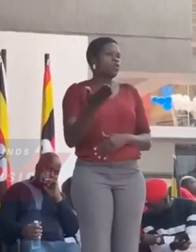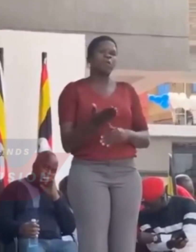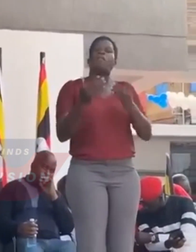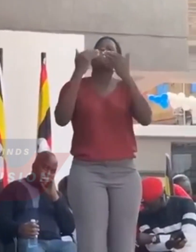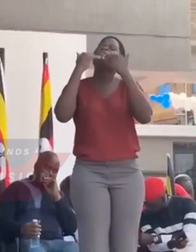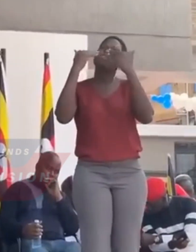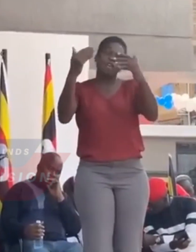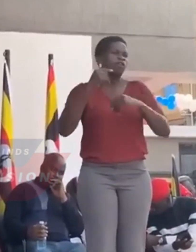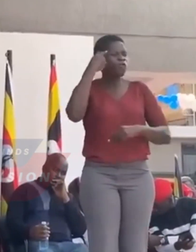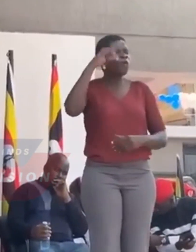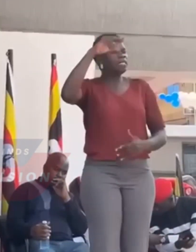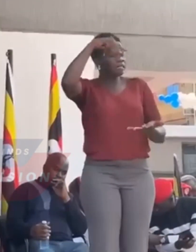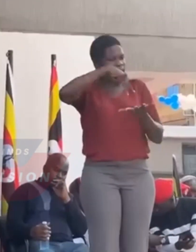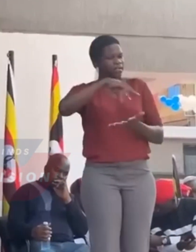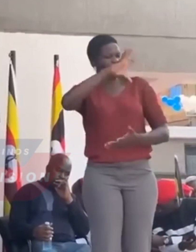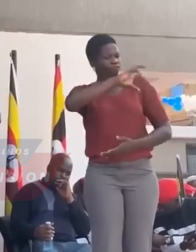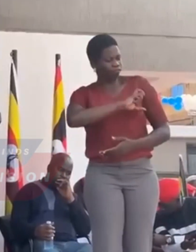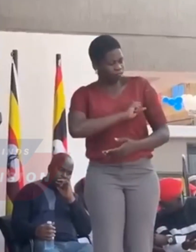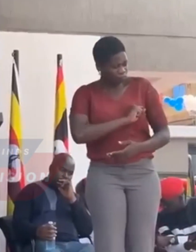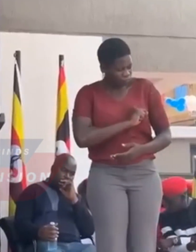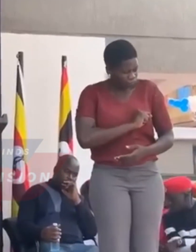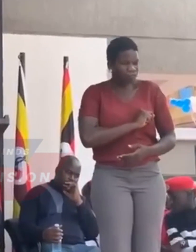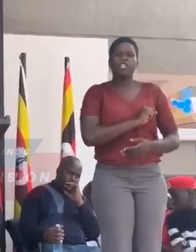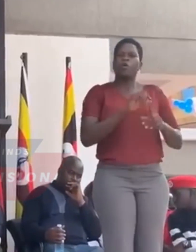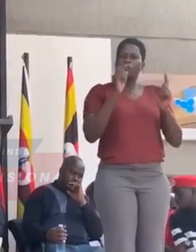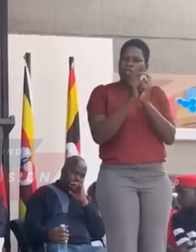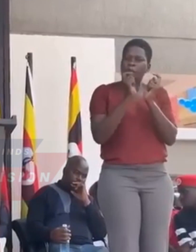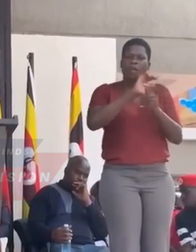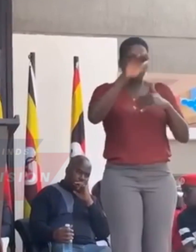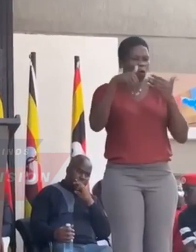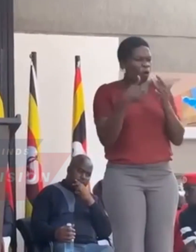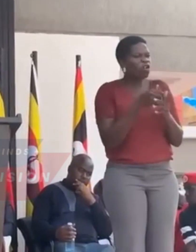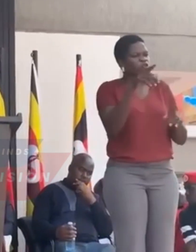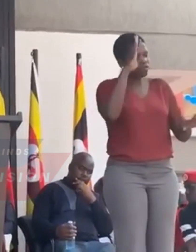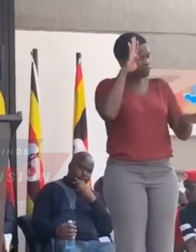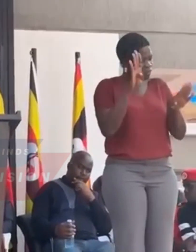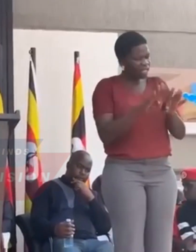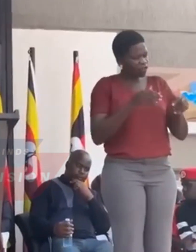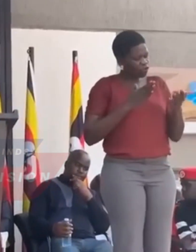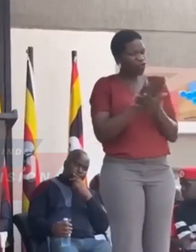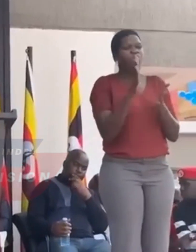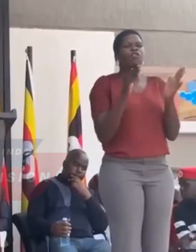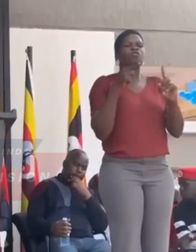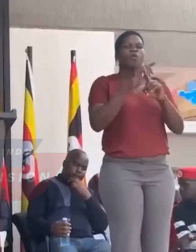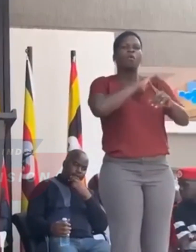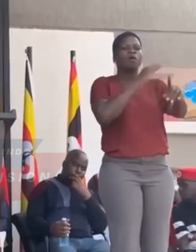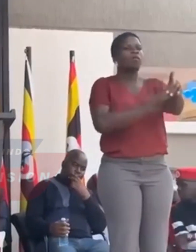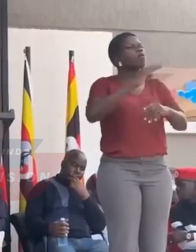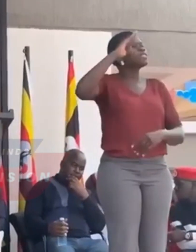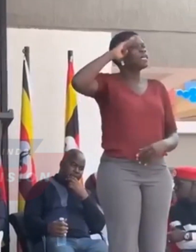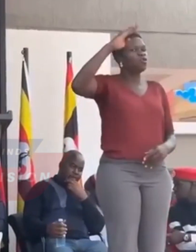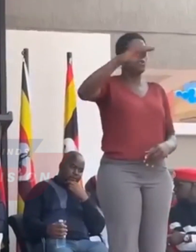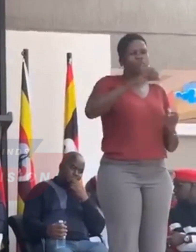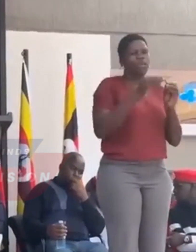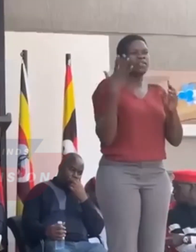Thank you very much for standing the pain that we cause by speaking truth to power. We salute you, brothers and